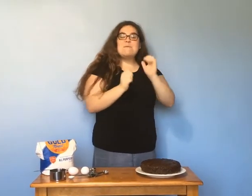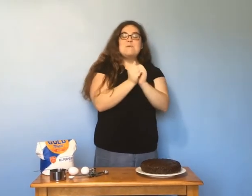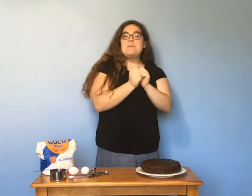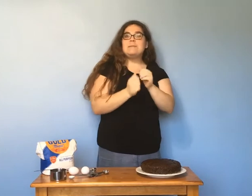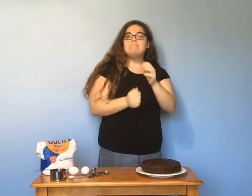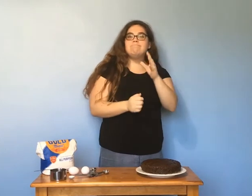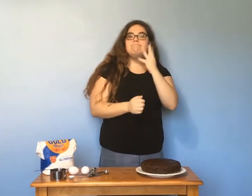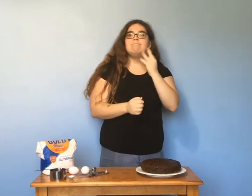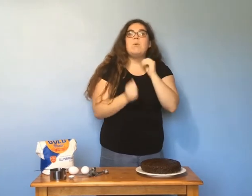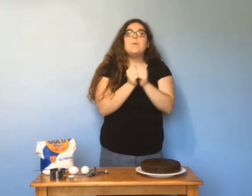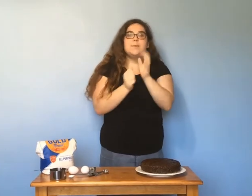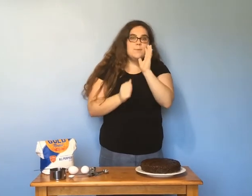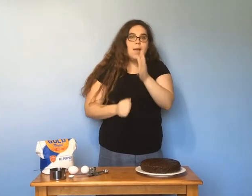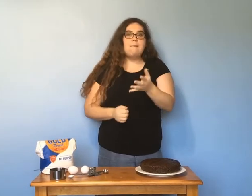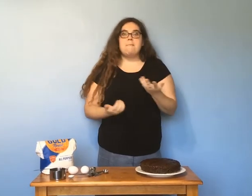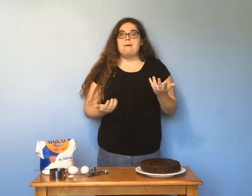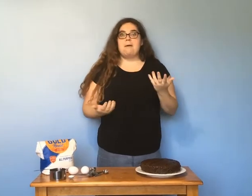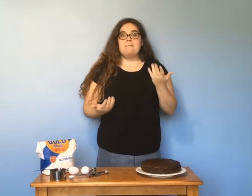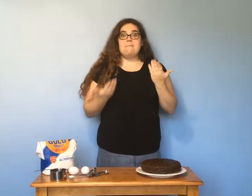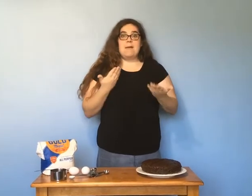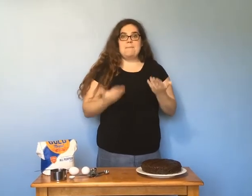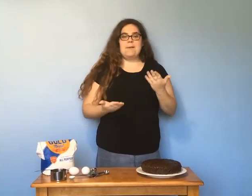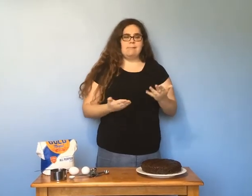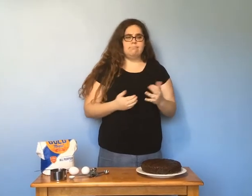or maybe you've baked one with your grandma.